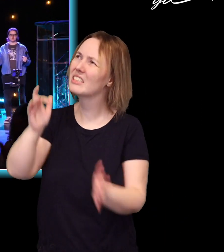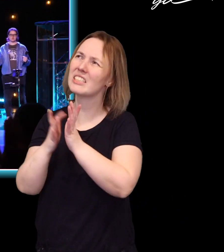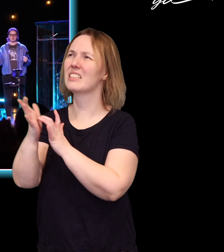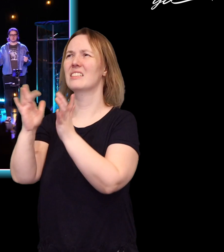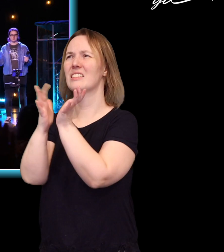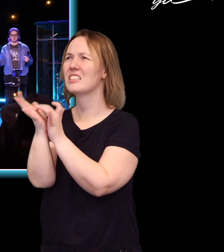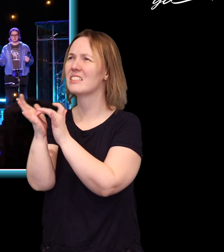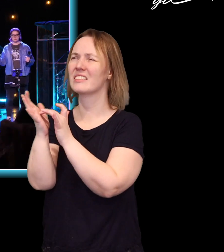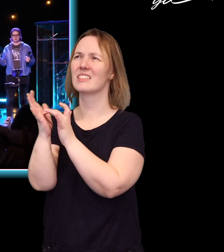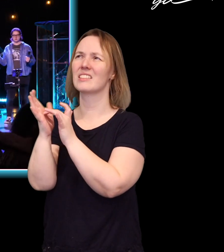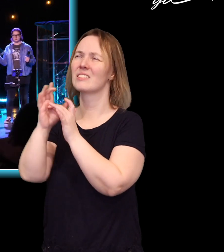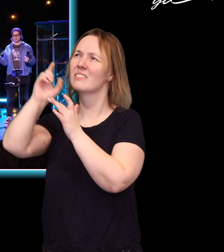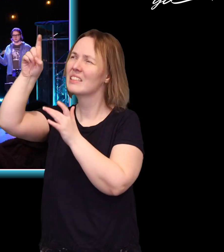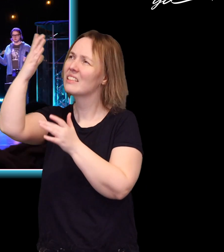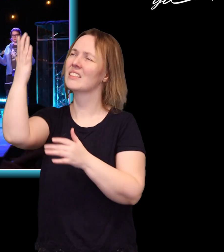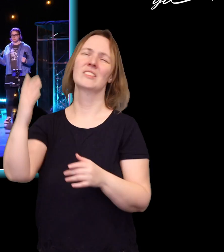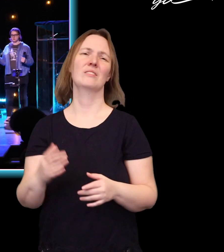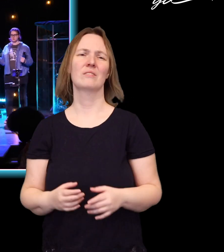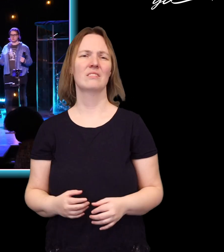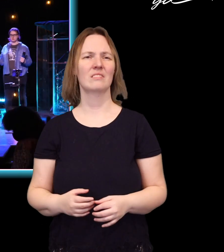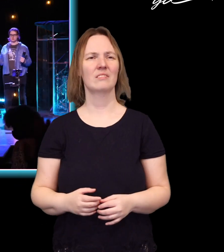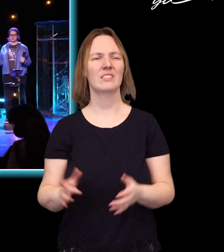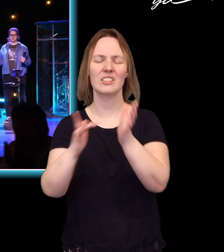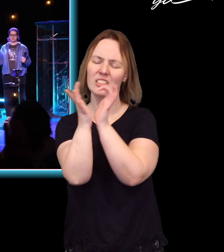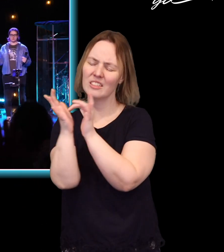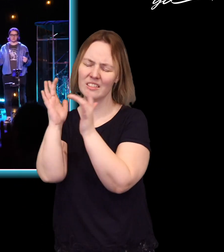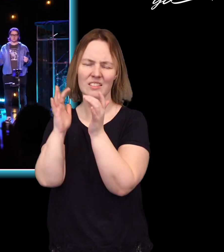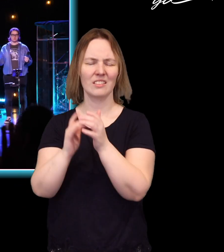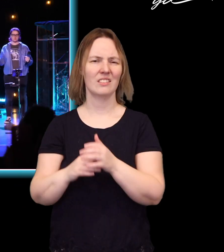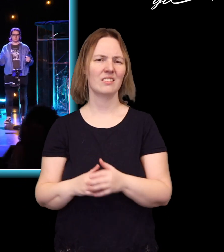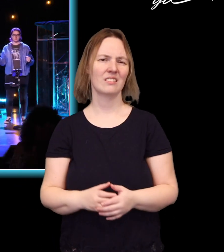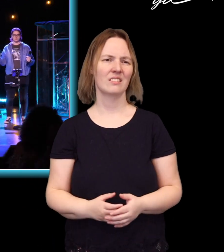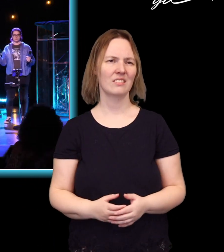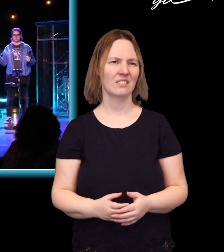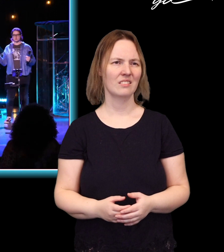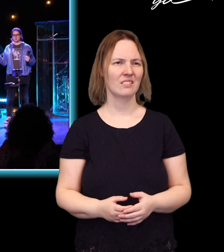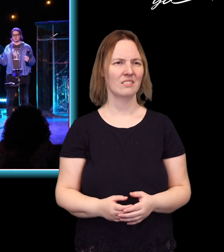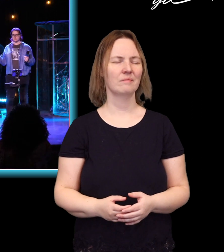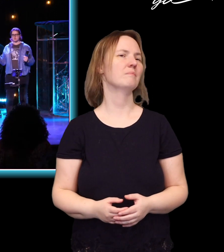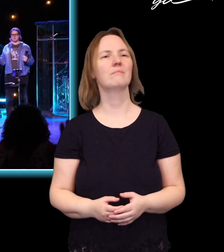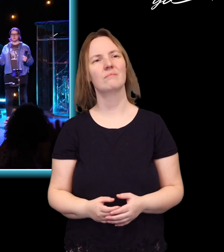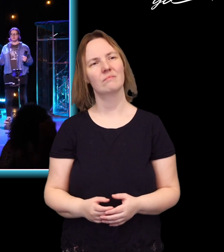Jesus, Jesus, Jesus.